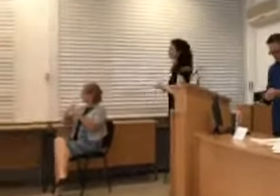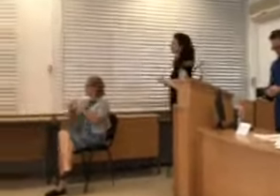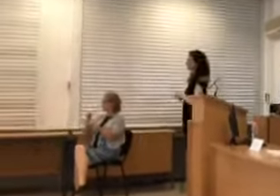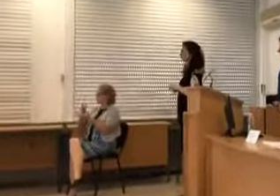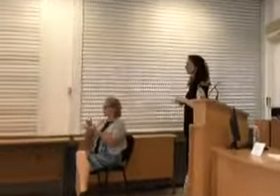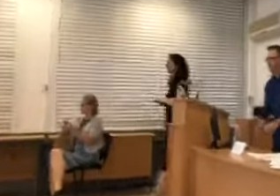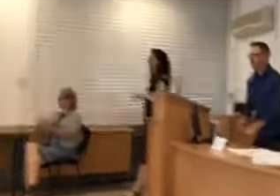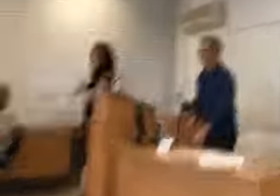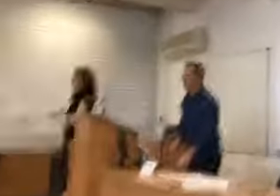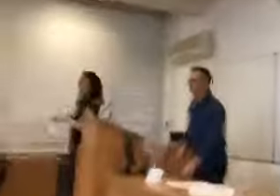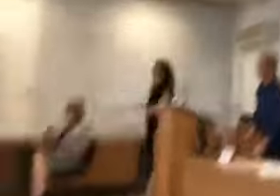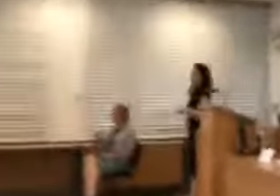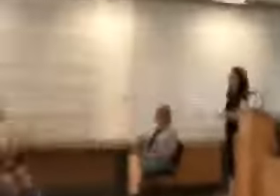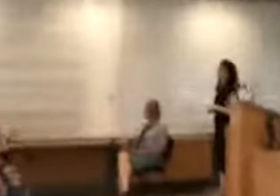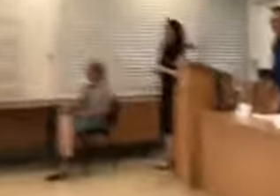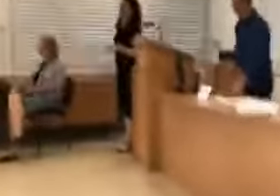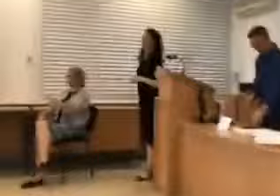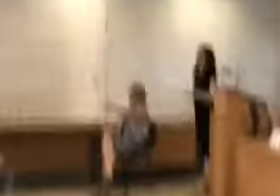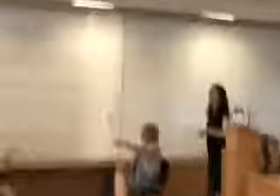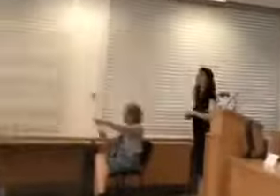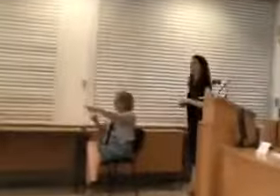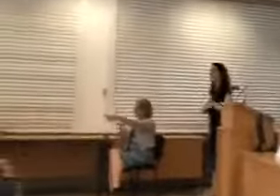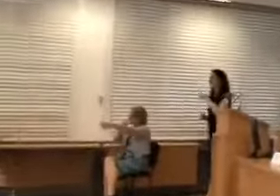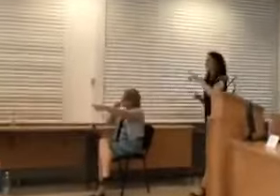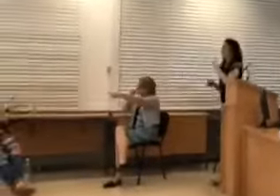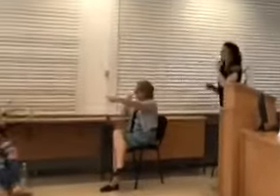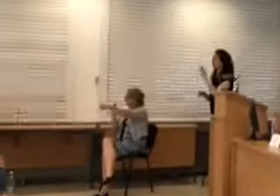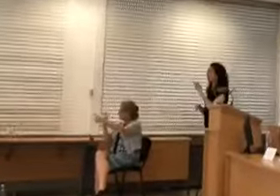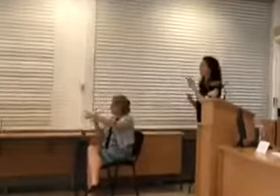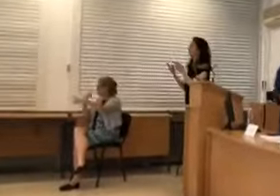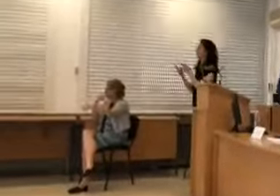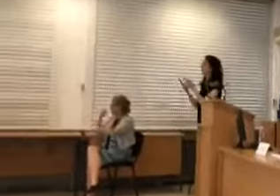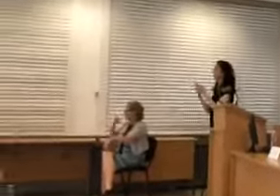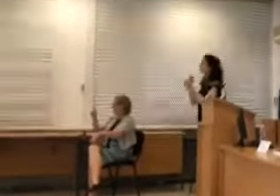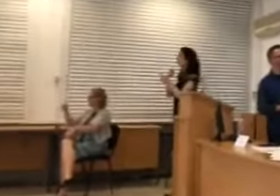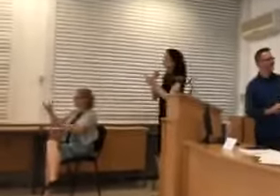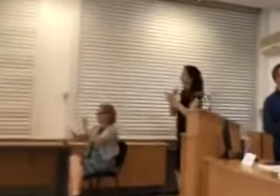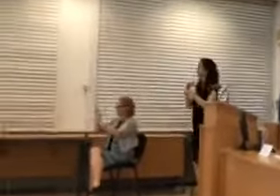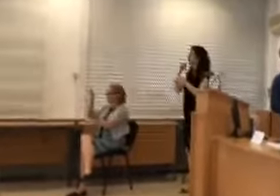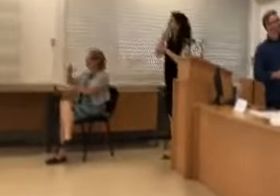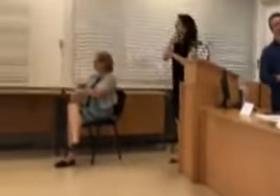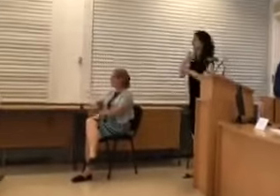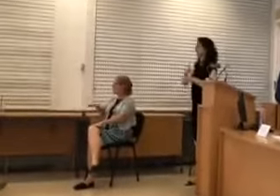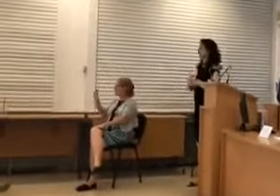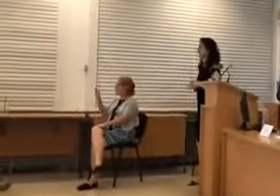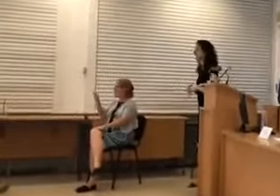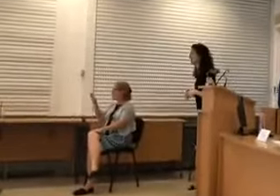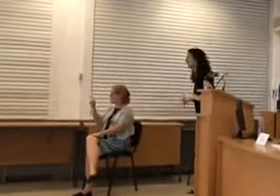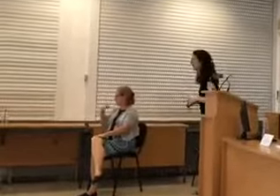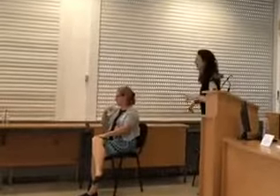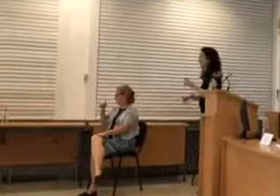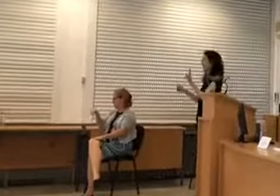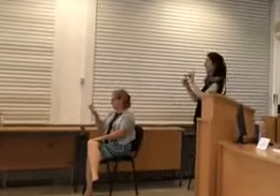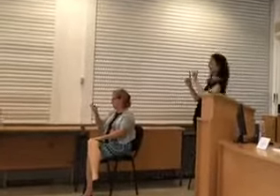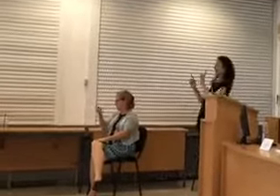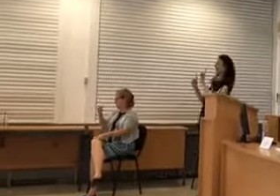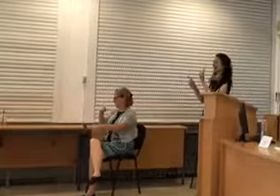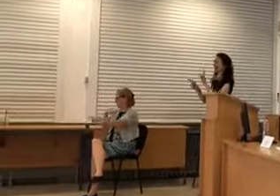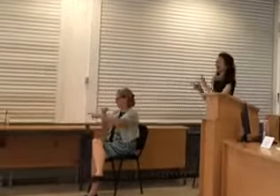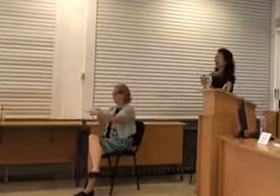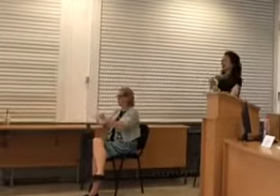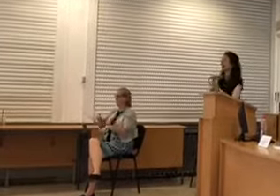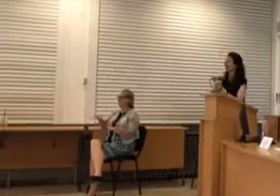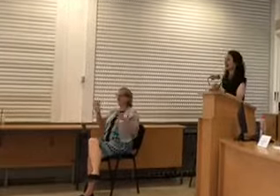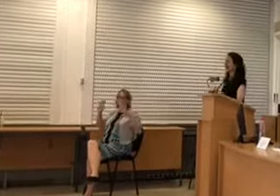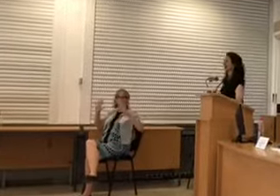Is it teledildonics called? I have to go. So, the revenge